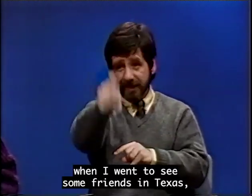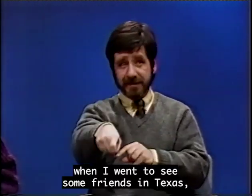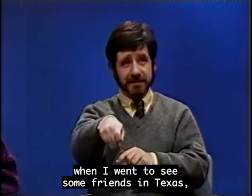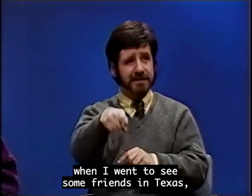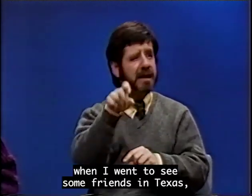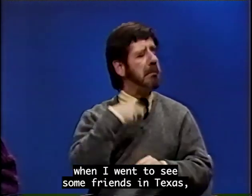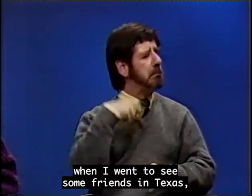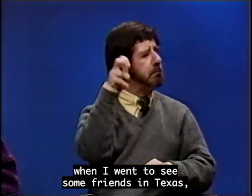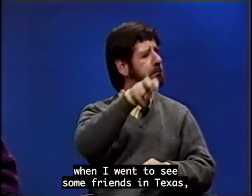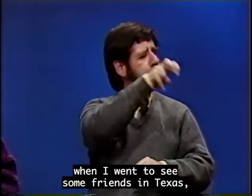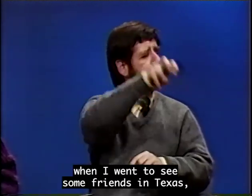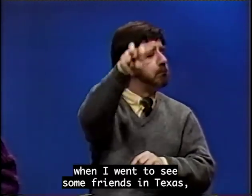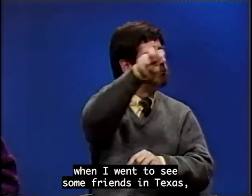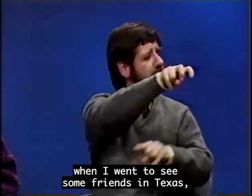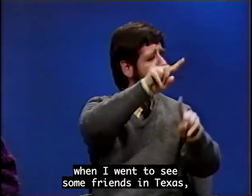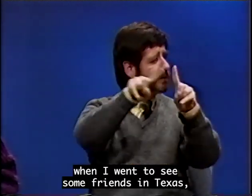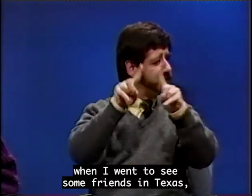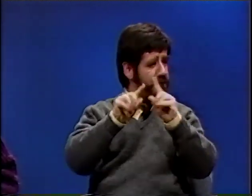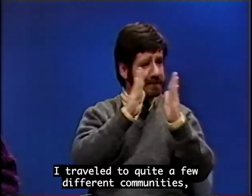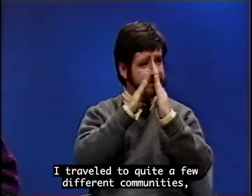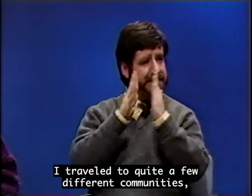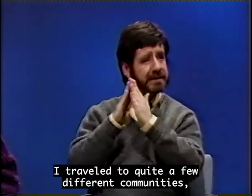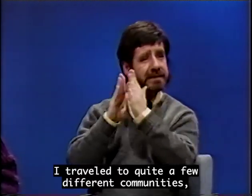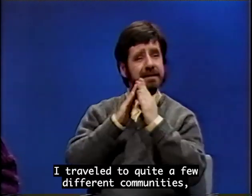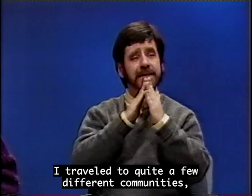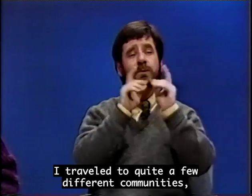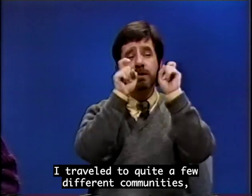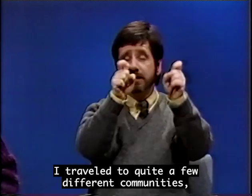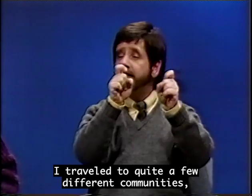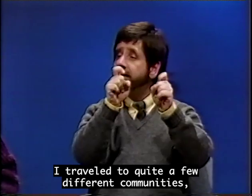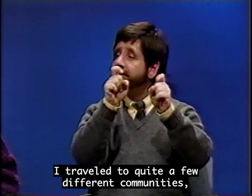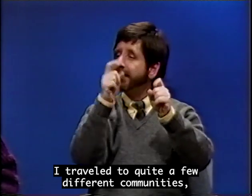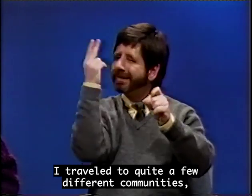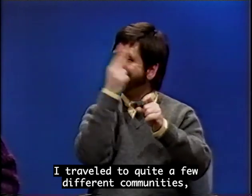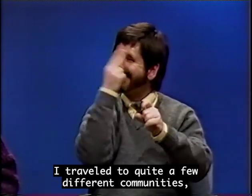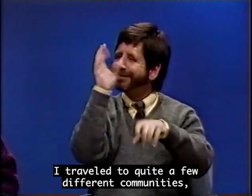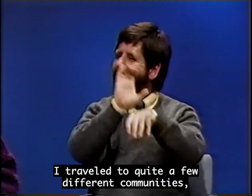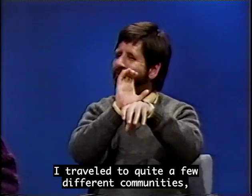went to see some friends in Texas, I traveled to quite a few different communities